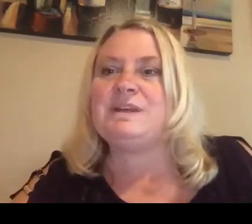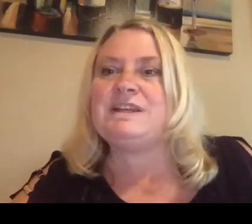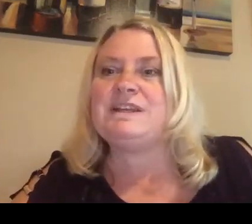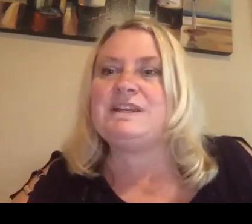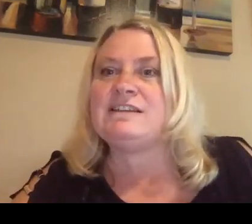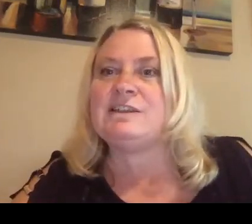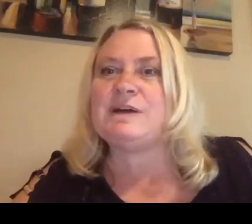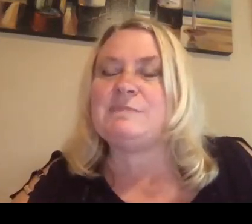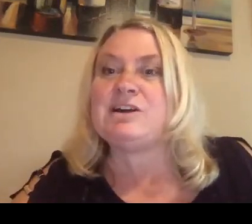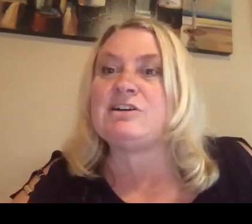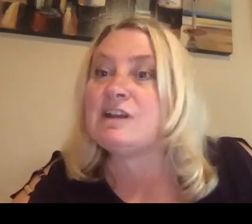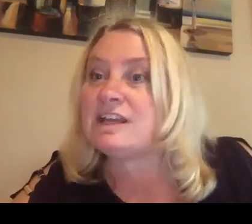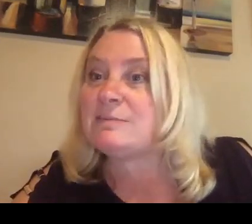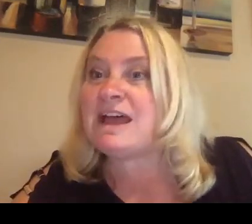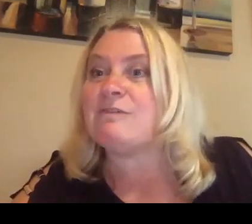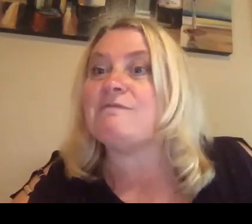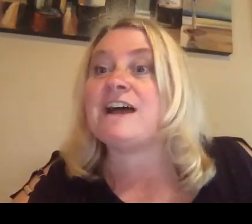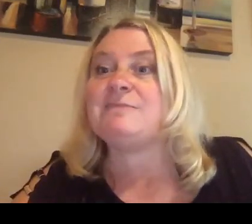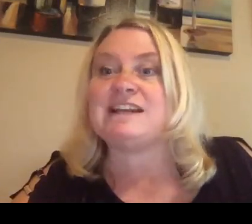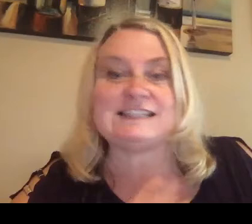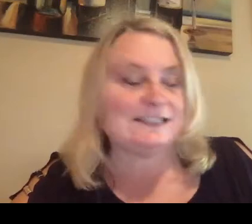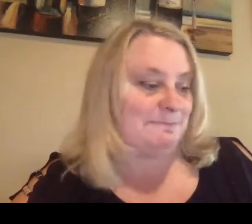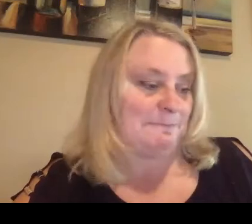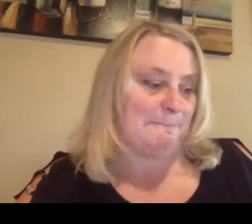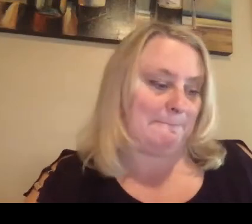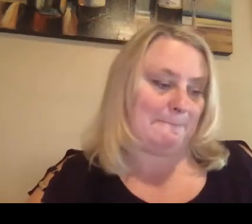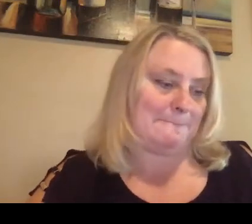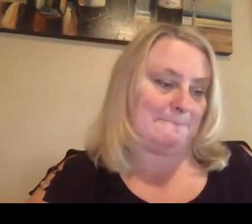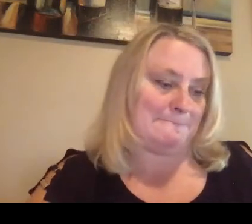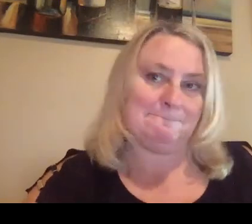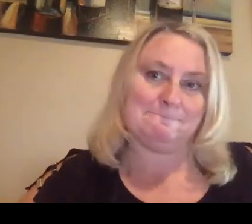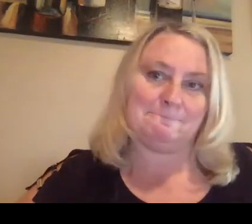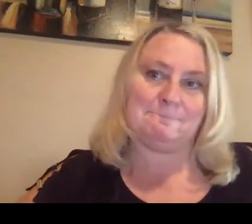We'll be starting the webinar in about 5 minutes.